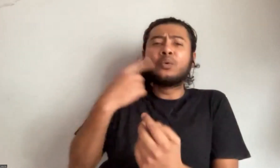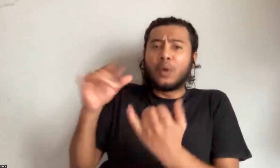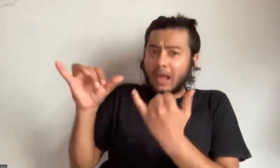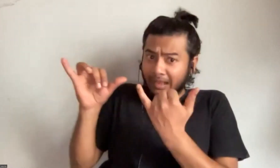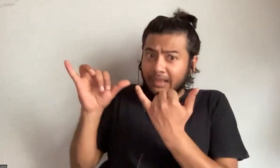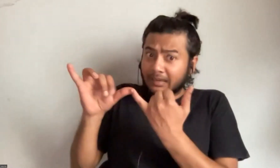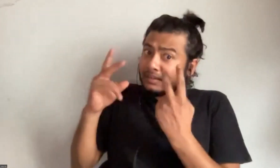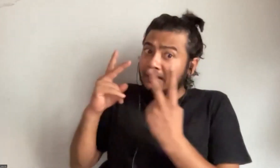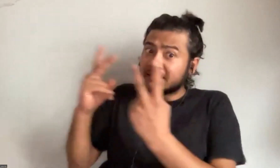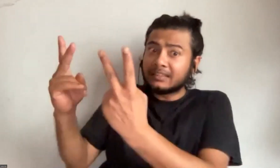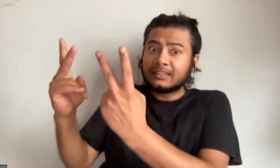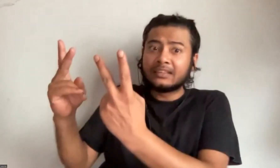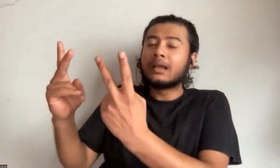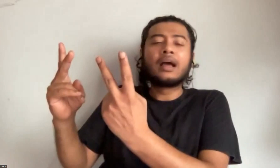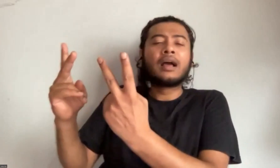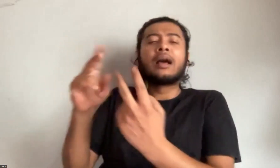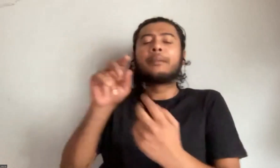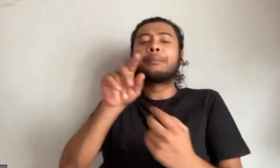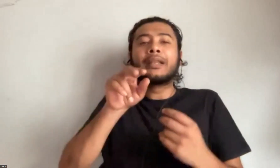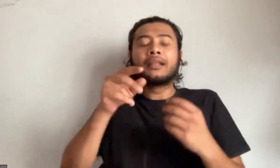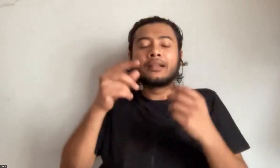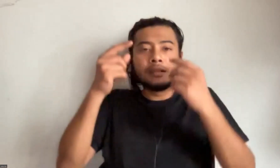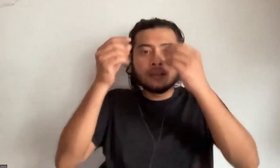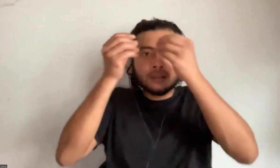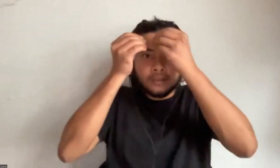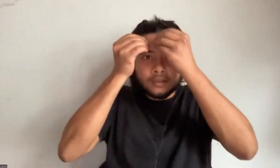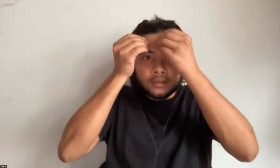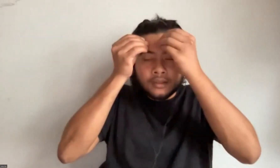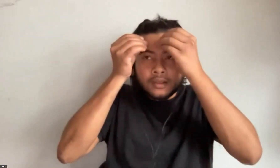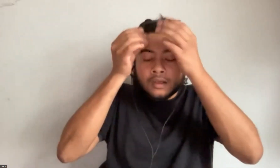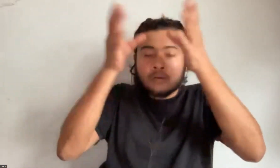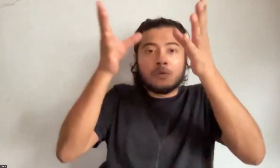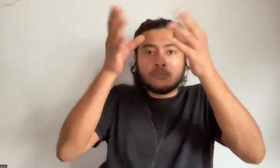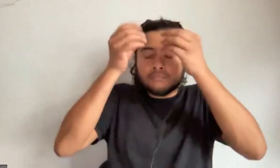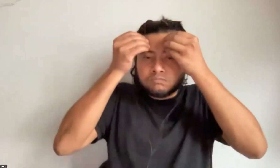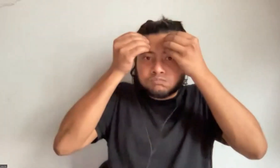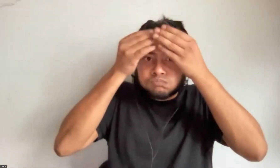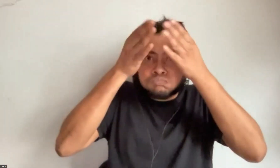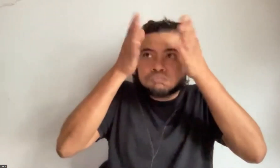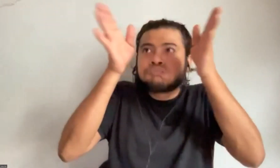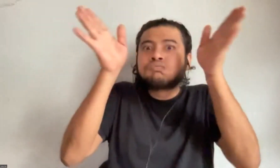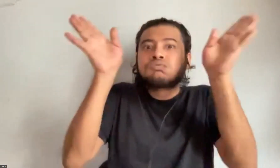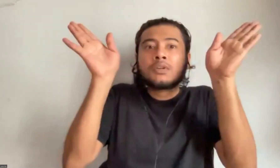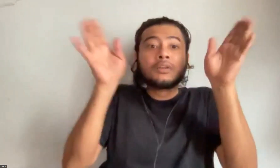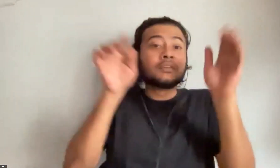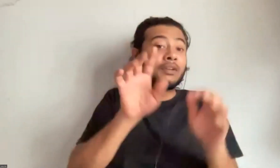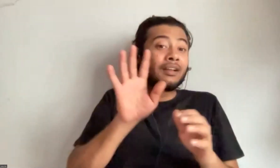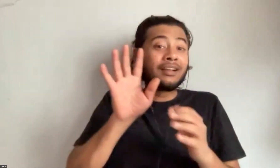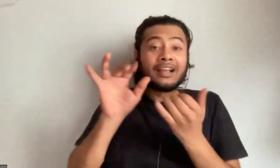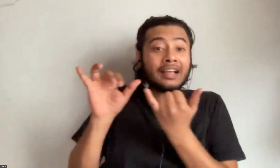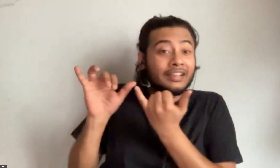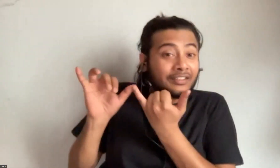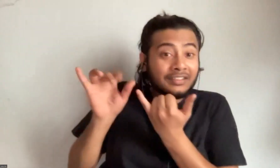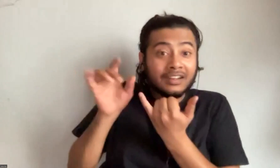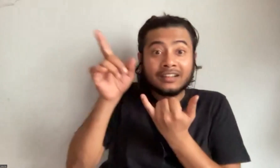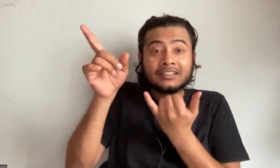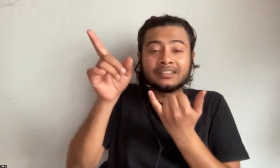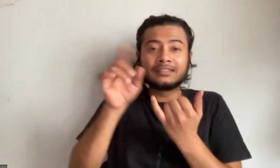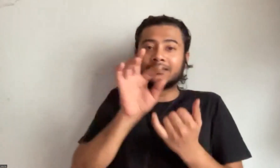Lord because he is full of so many qualities. But when Krishna desires and when there is a mercy of